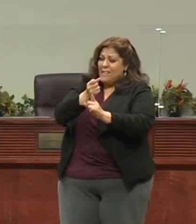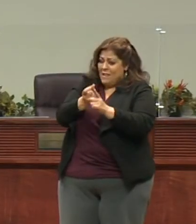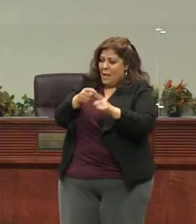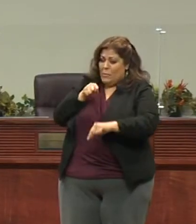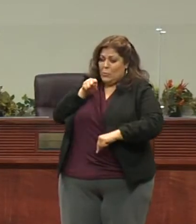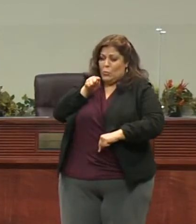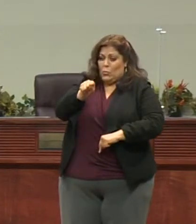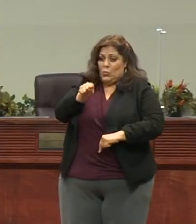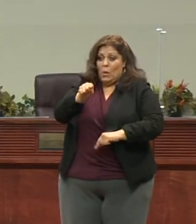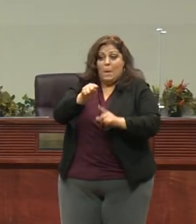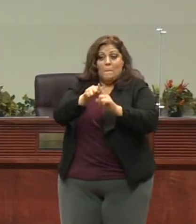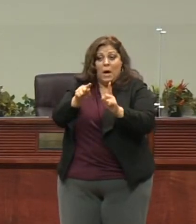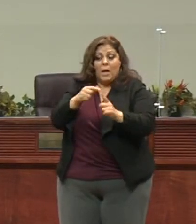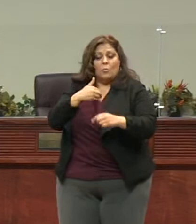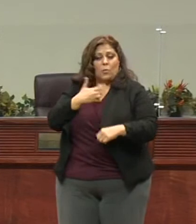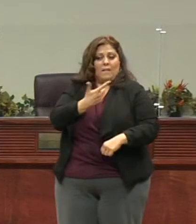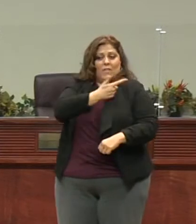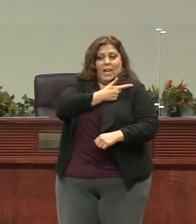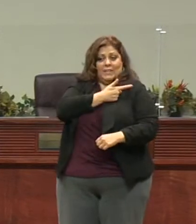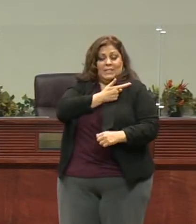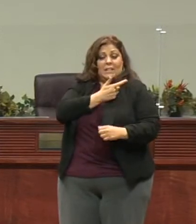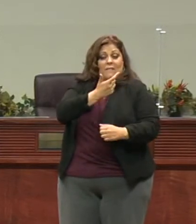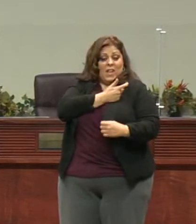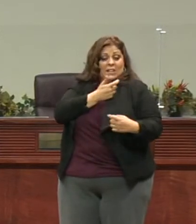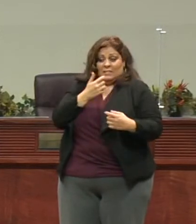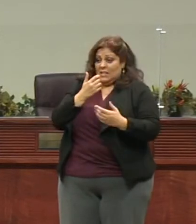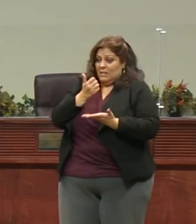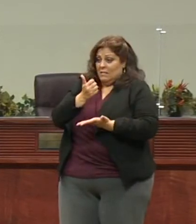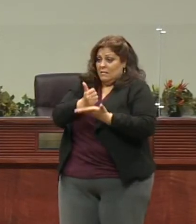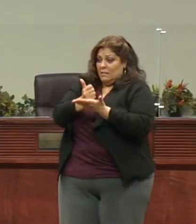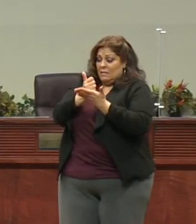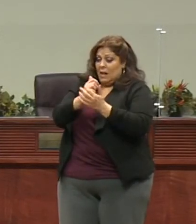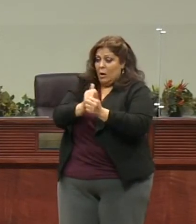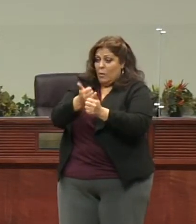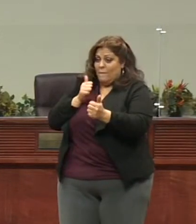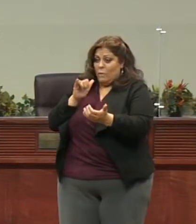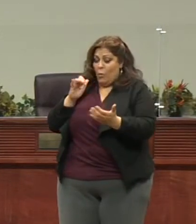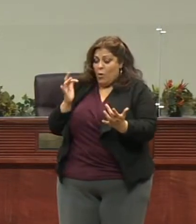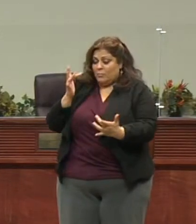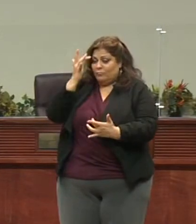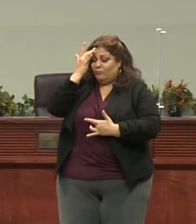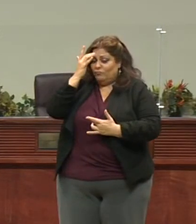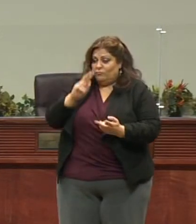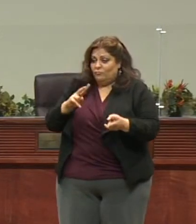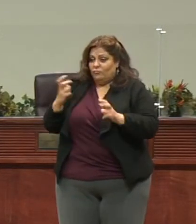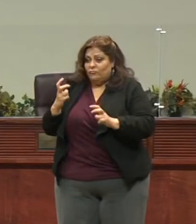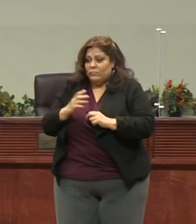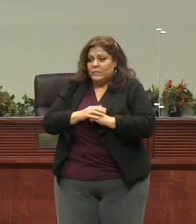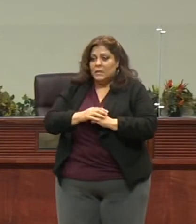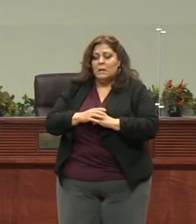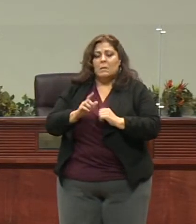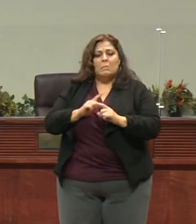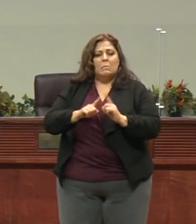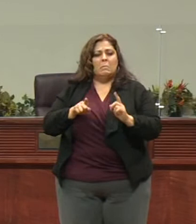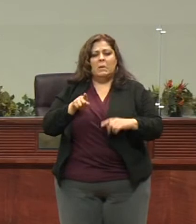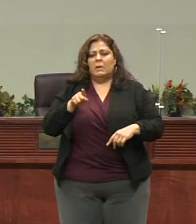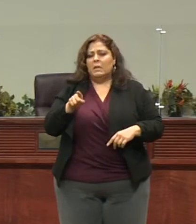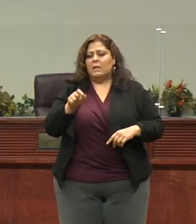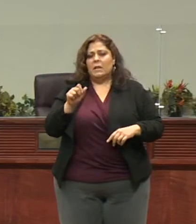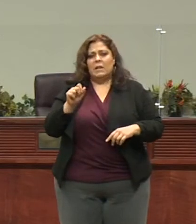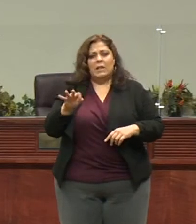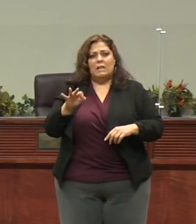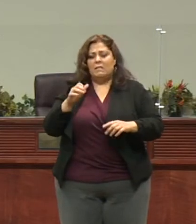Not only that, at the personal level, this could drag our communities back to times